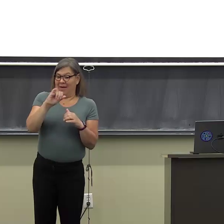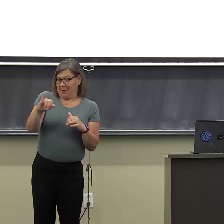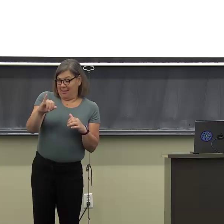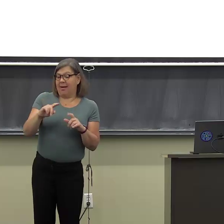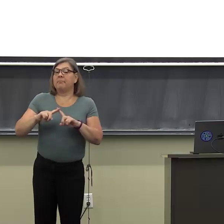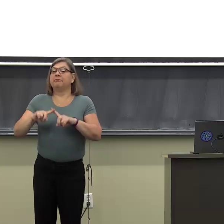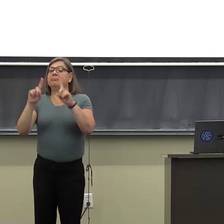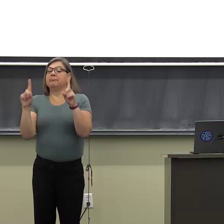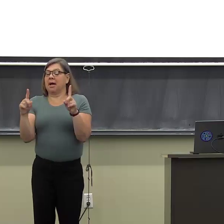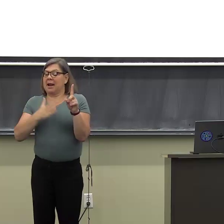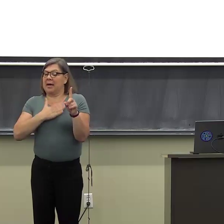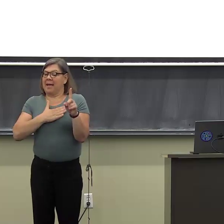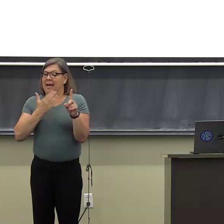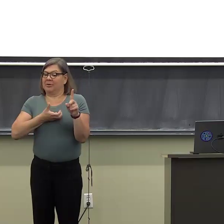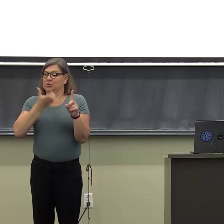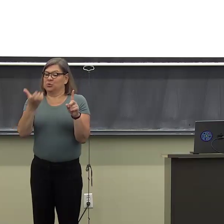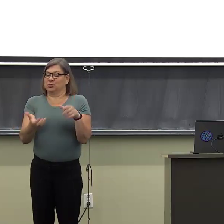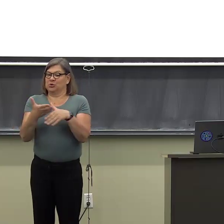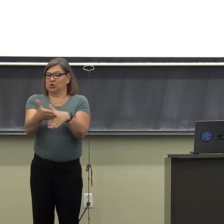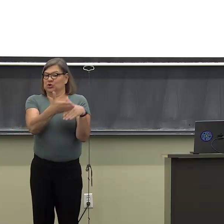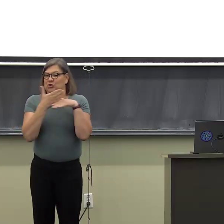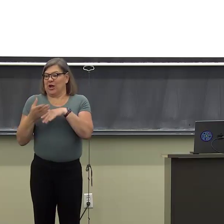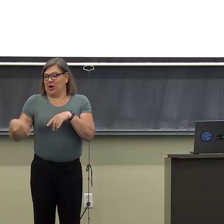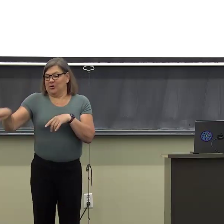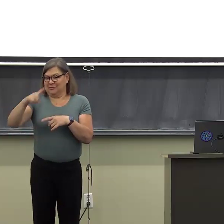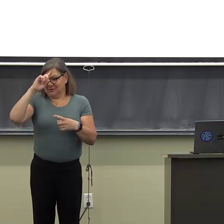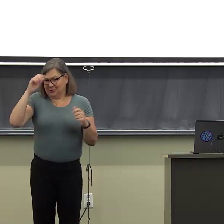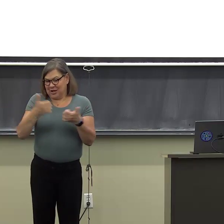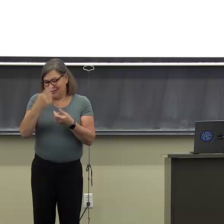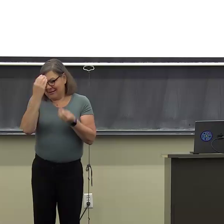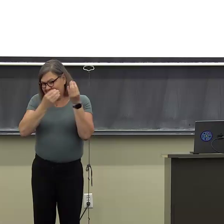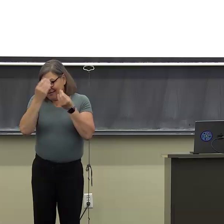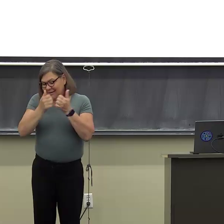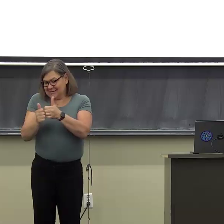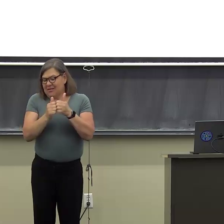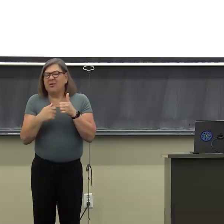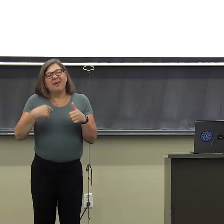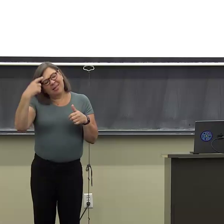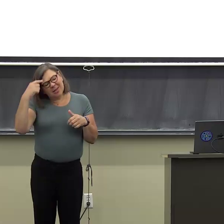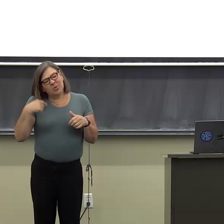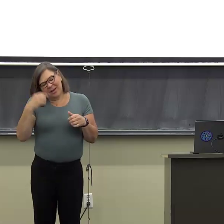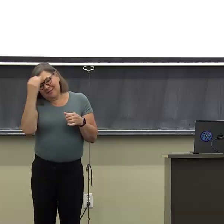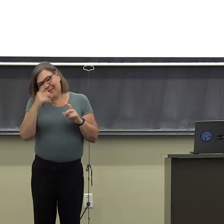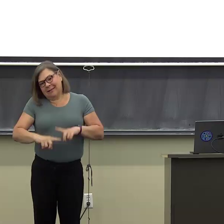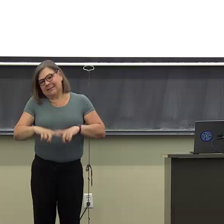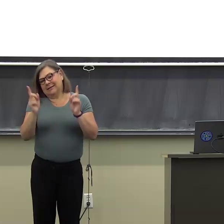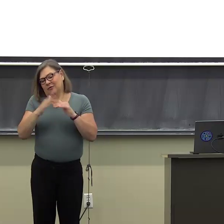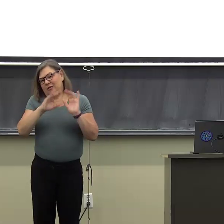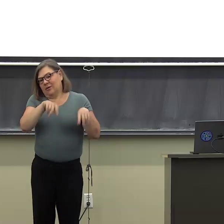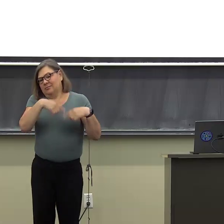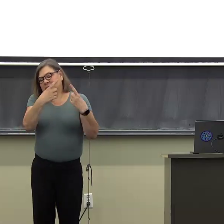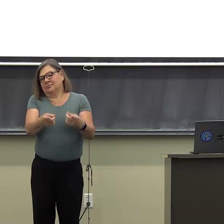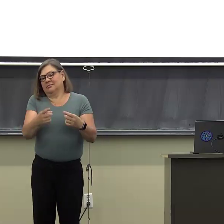am happy to share in these challenges with everyone here and to think together, because I think we have to think differently than we've been thinking